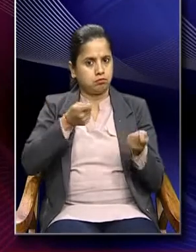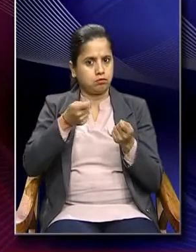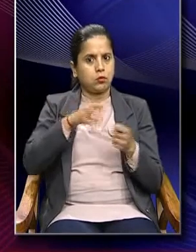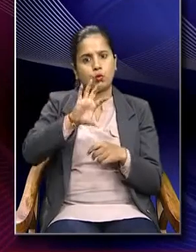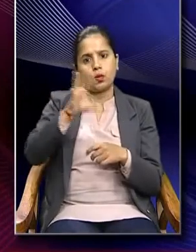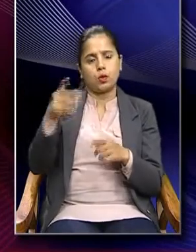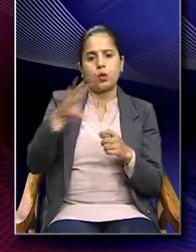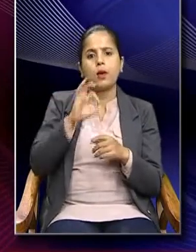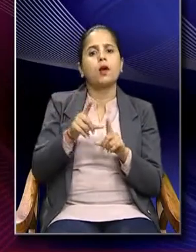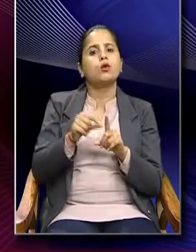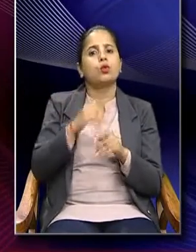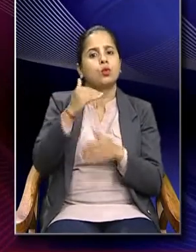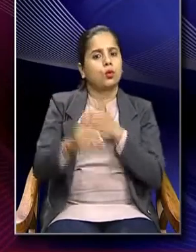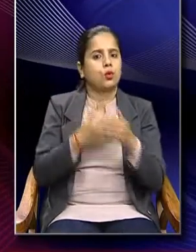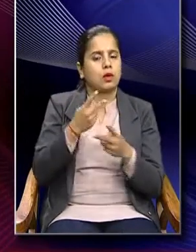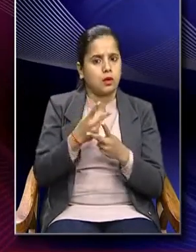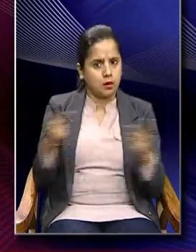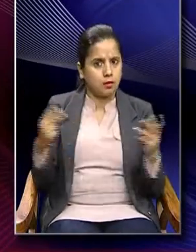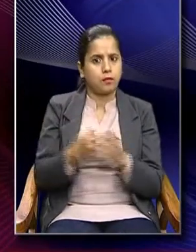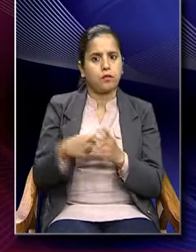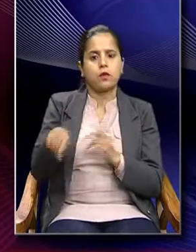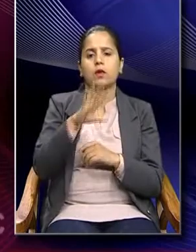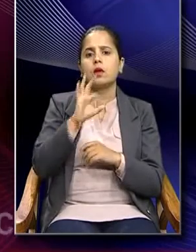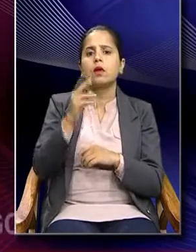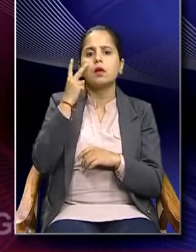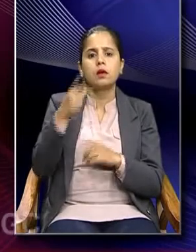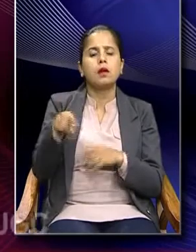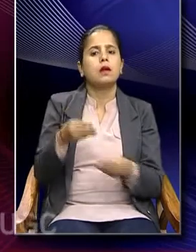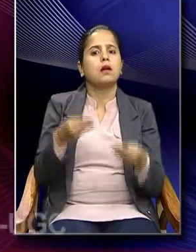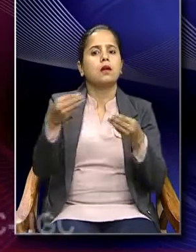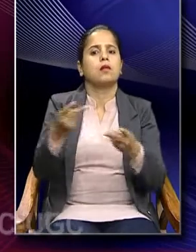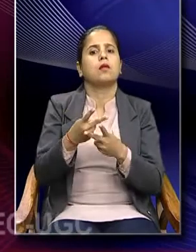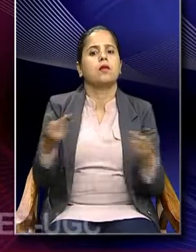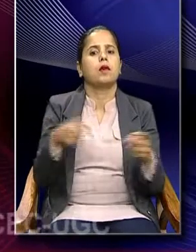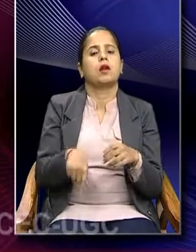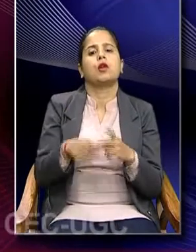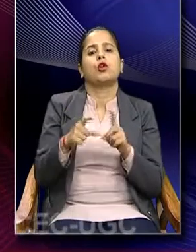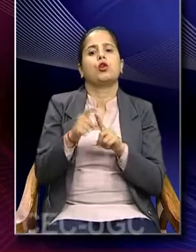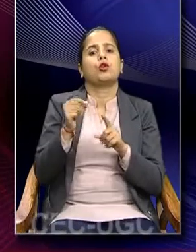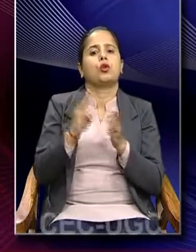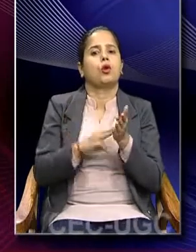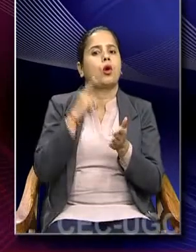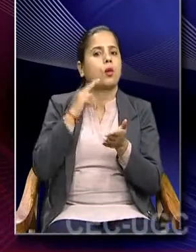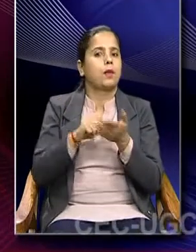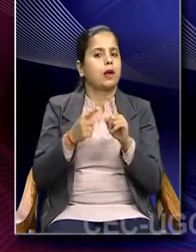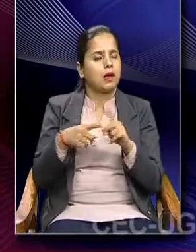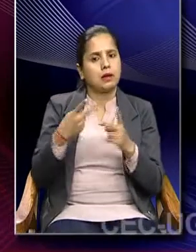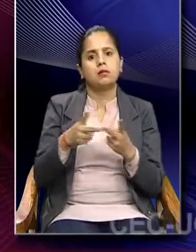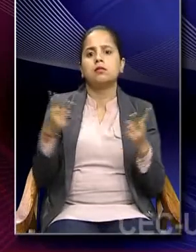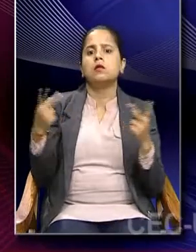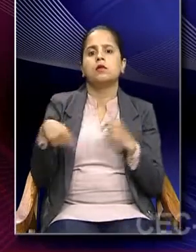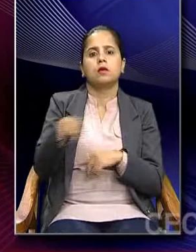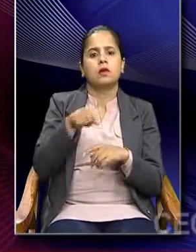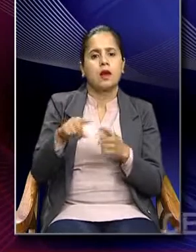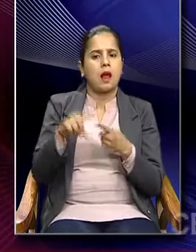the interest of their own states, they end up serving the interest of dominant states. These elites